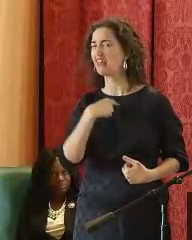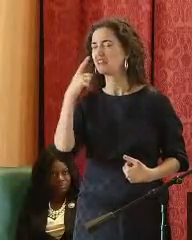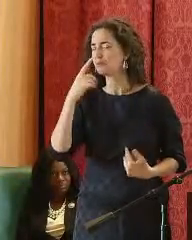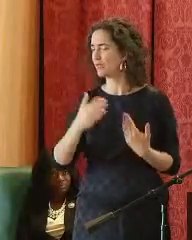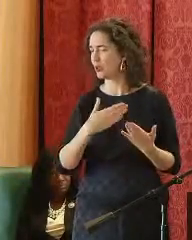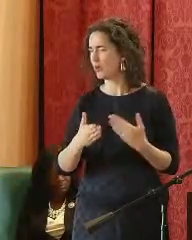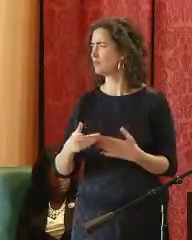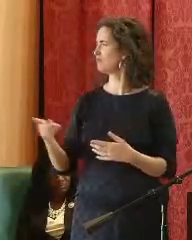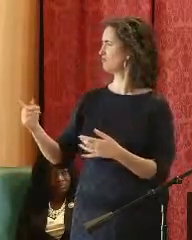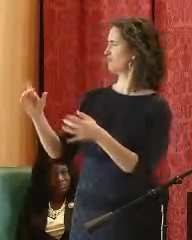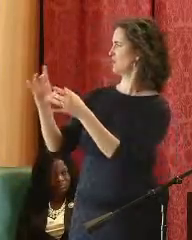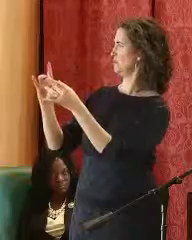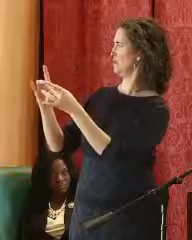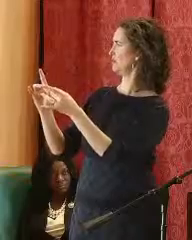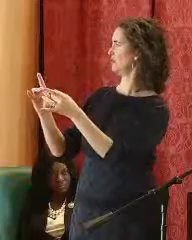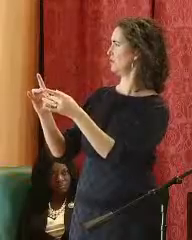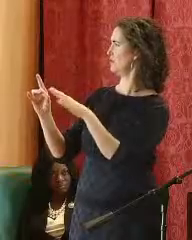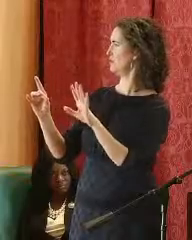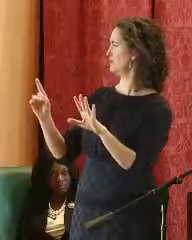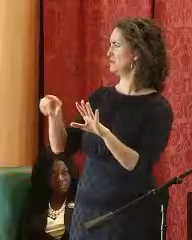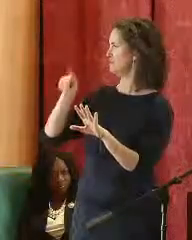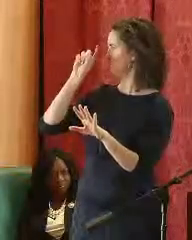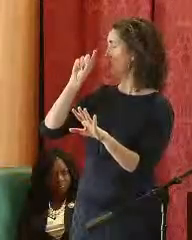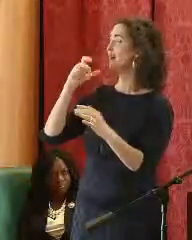didn't realize what she meant, but now I know.